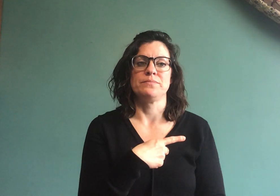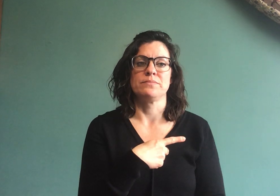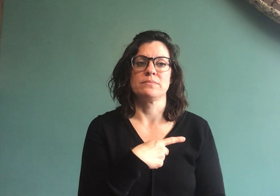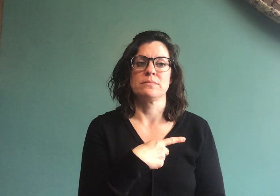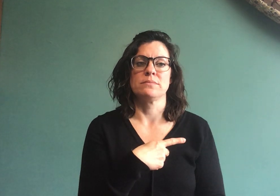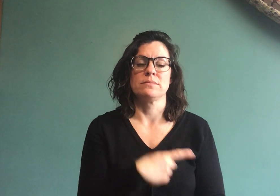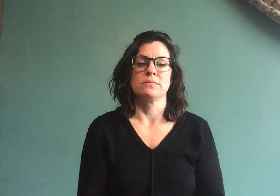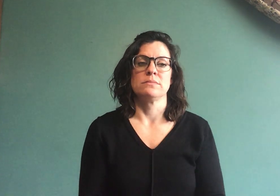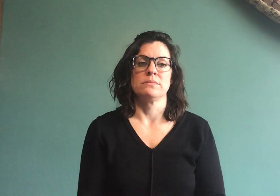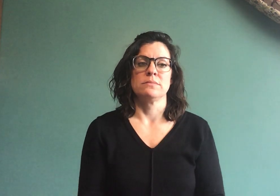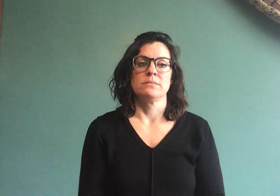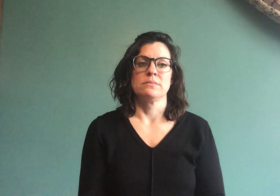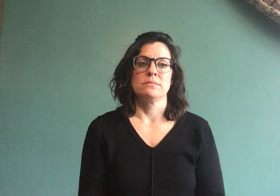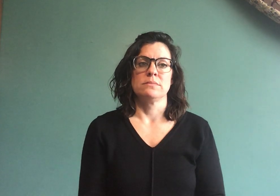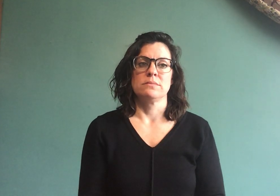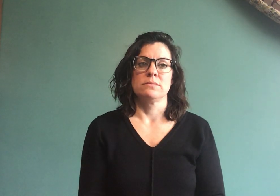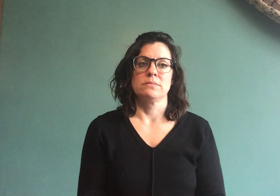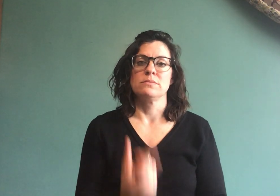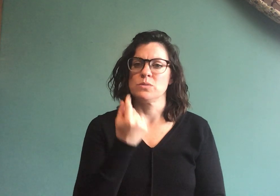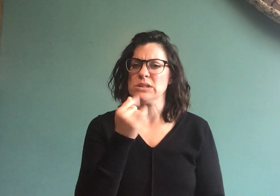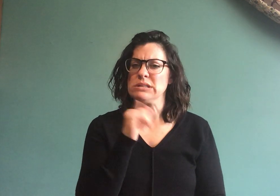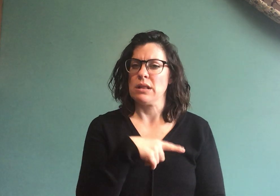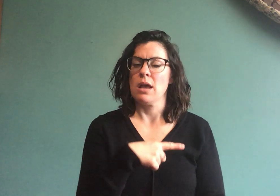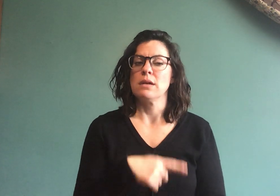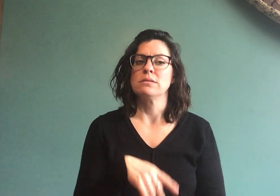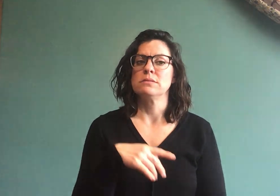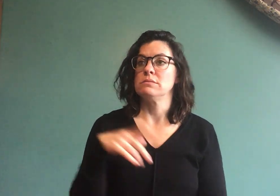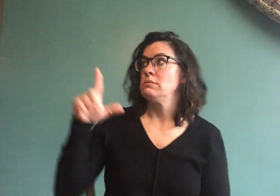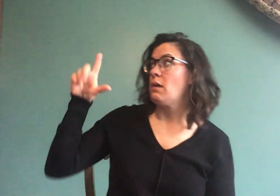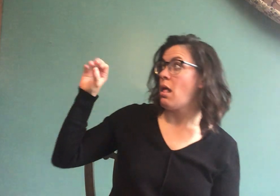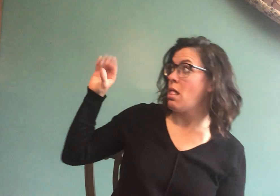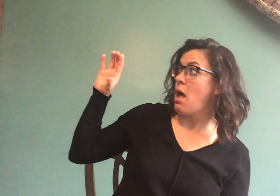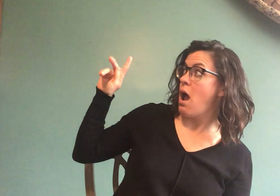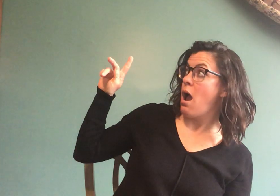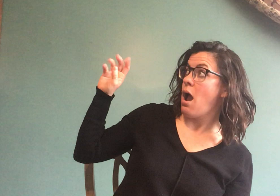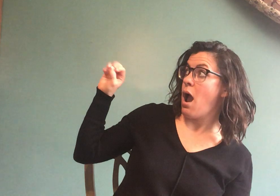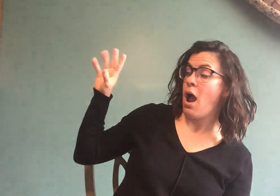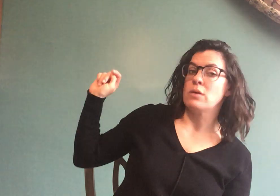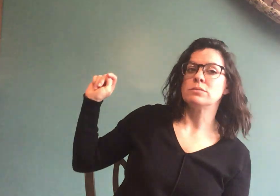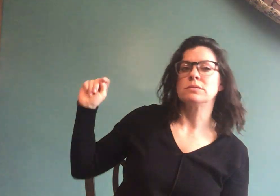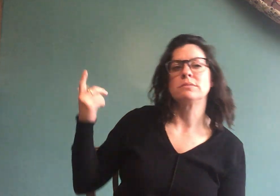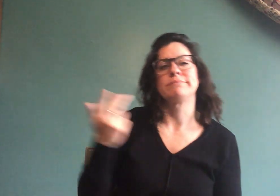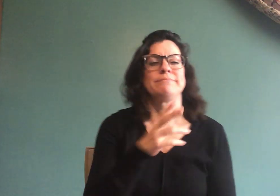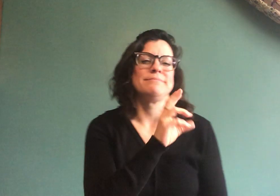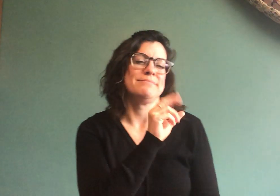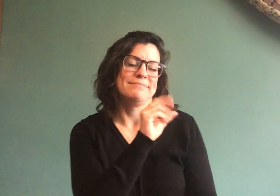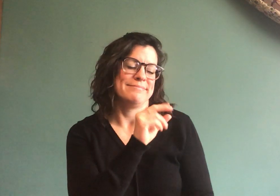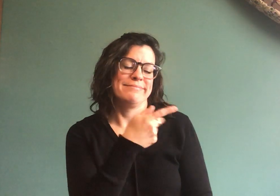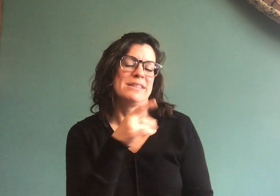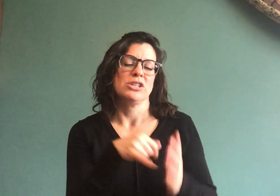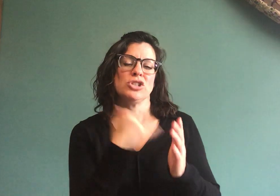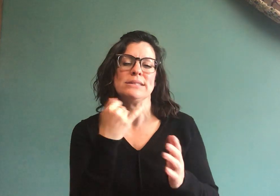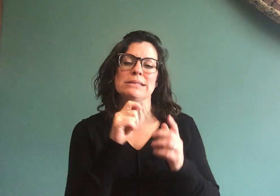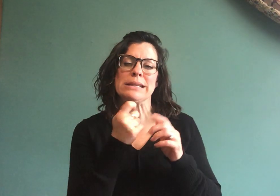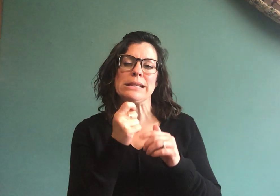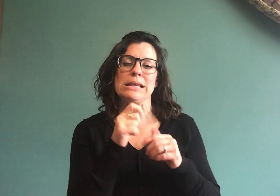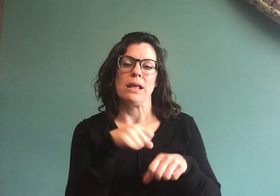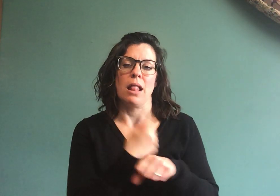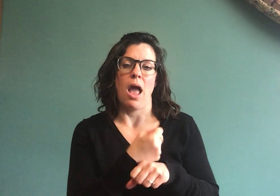out. It's a lockout tab. Well, it's a padlock with a key. And it looks almost like this one right here, doesn't it? Yeah.